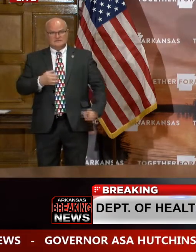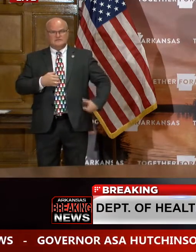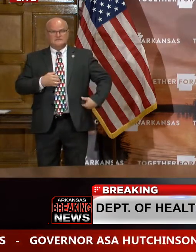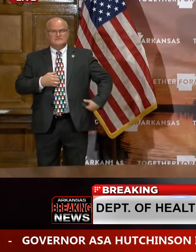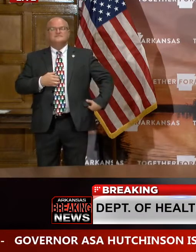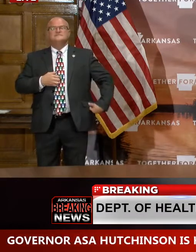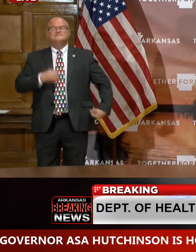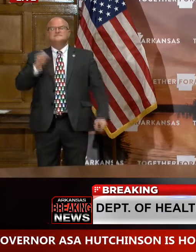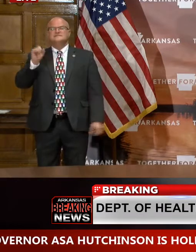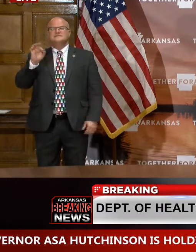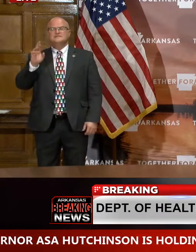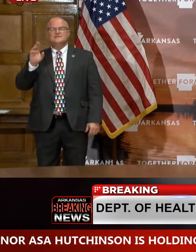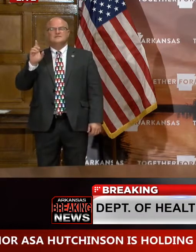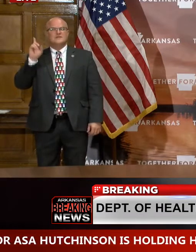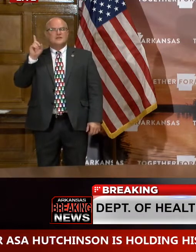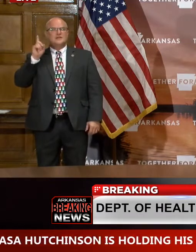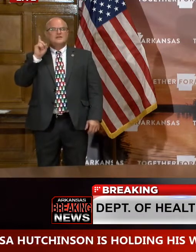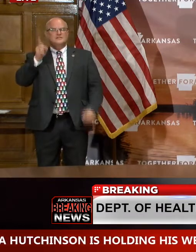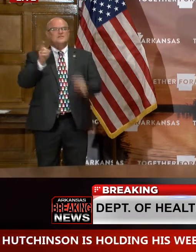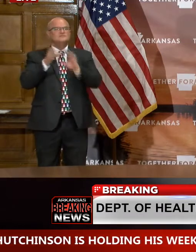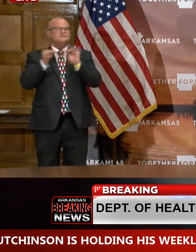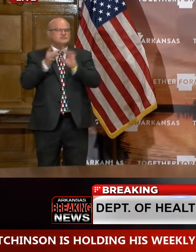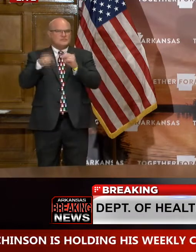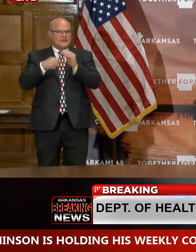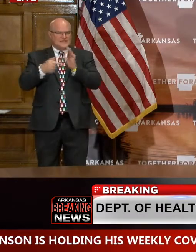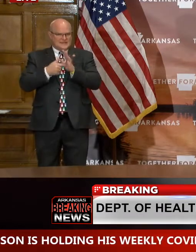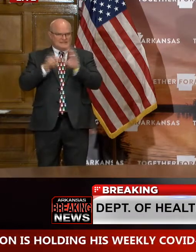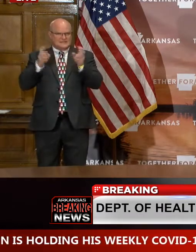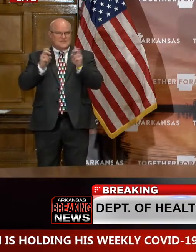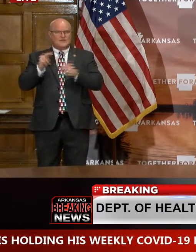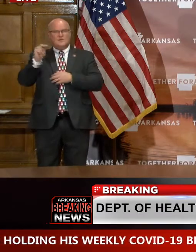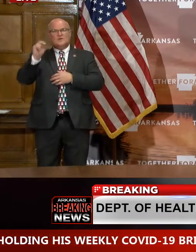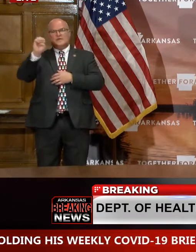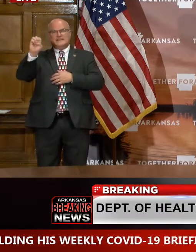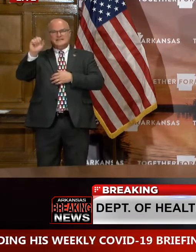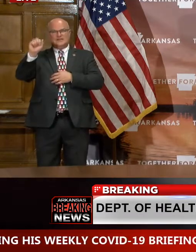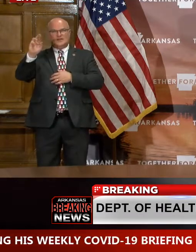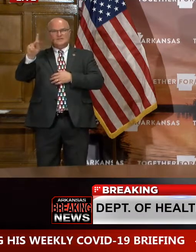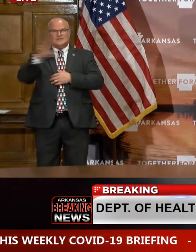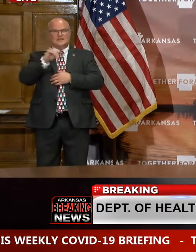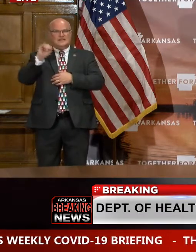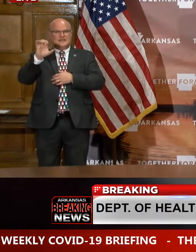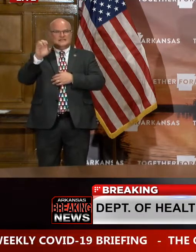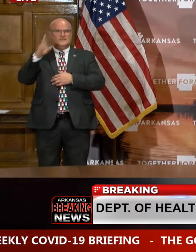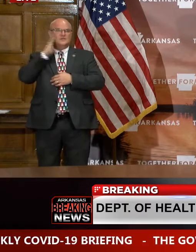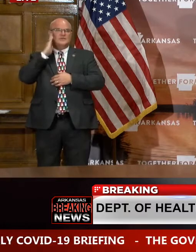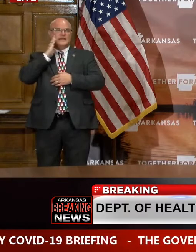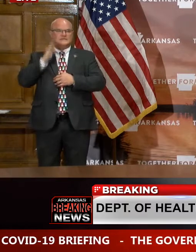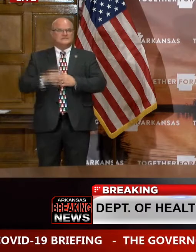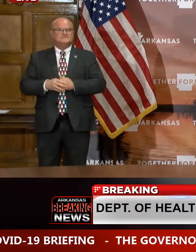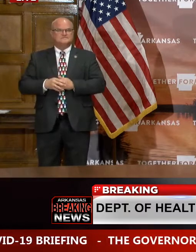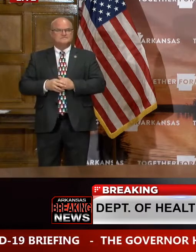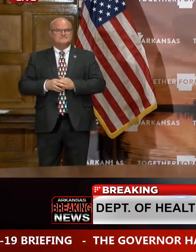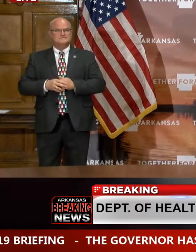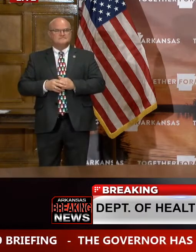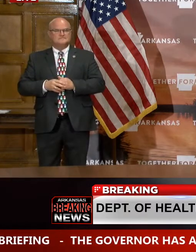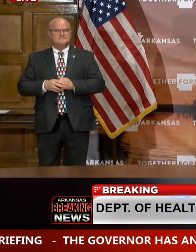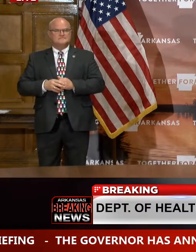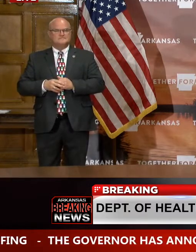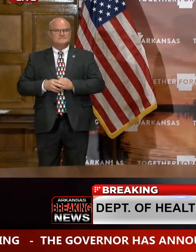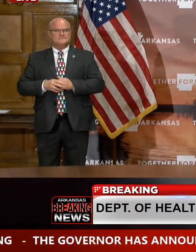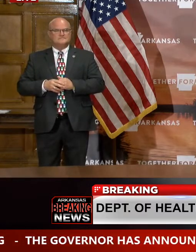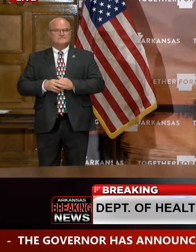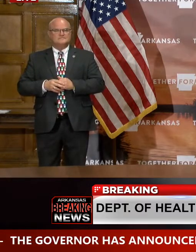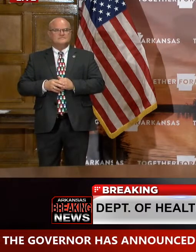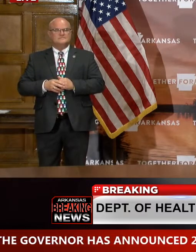Yes, sir. Why don't you take a crack at this in terms of Northeast Arkansas and the ICU beds? Yes,